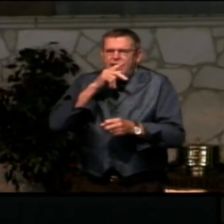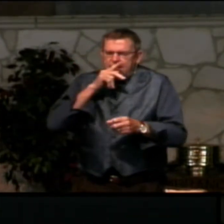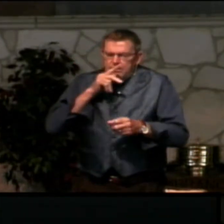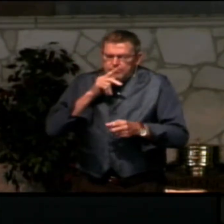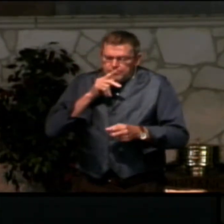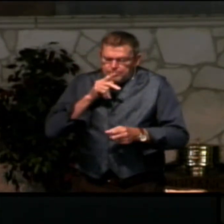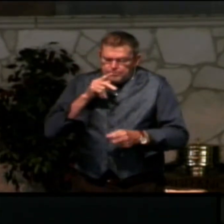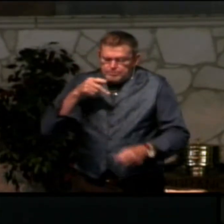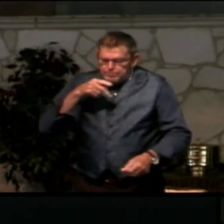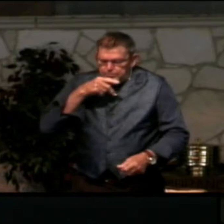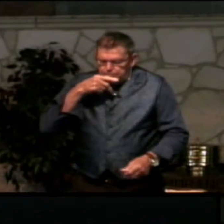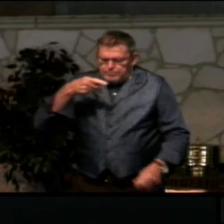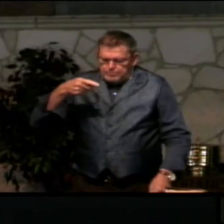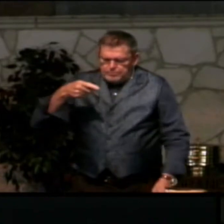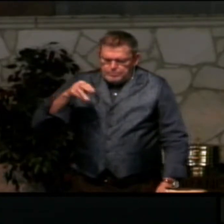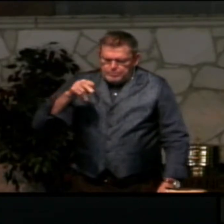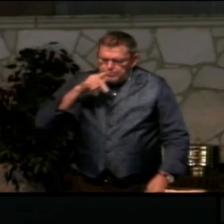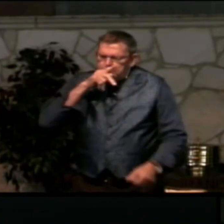or a